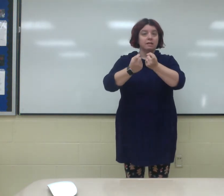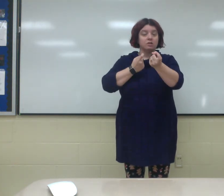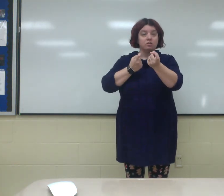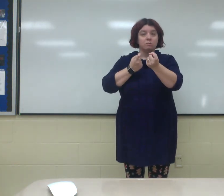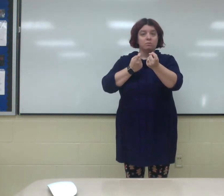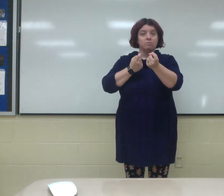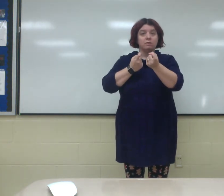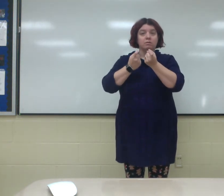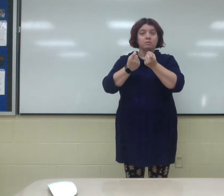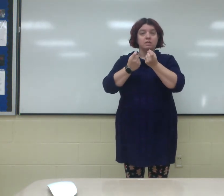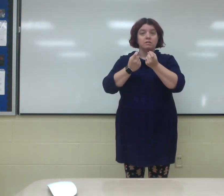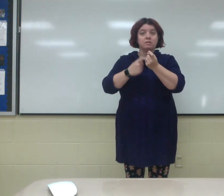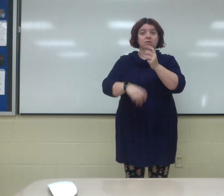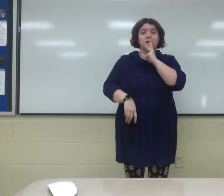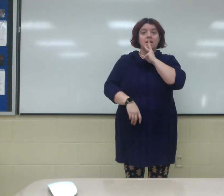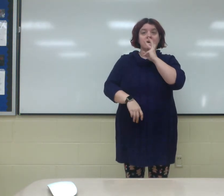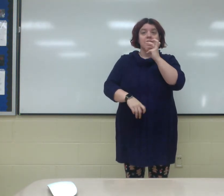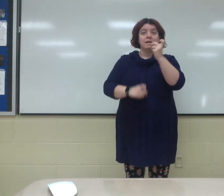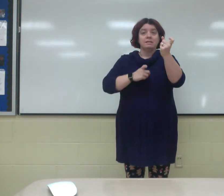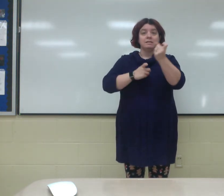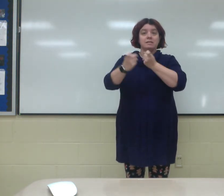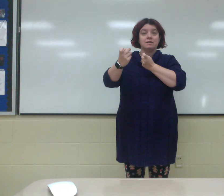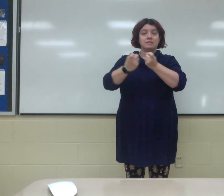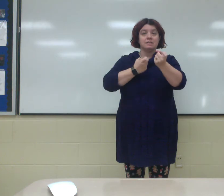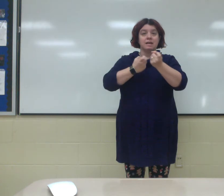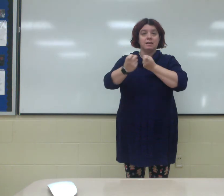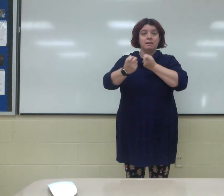get you to move. They don't stay still. Ice skating.